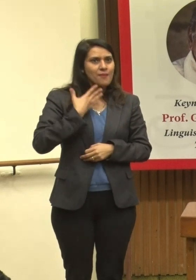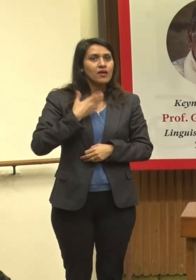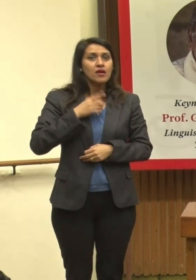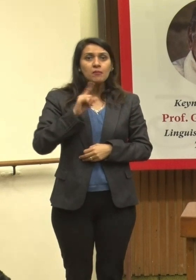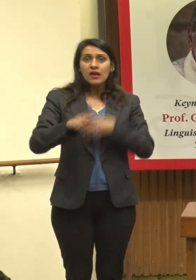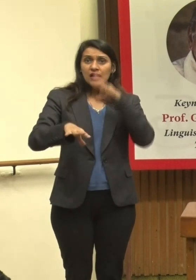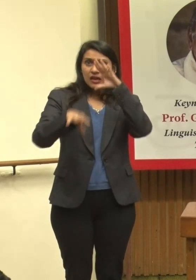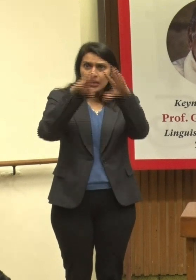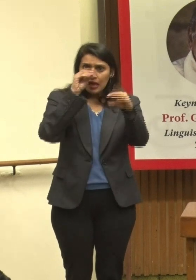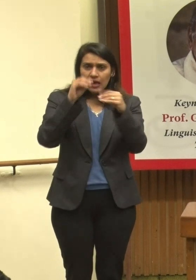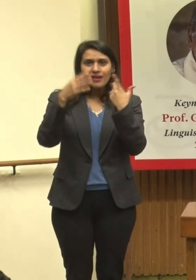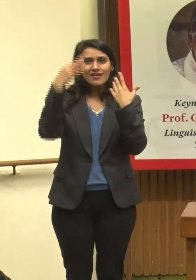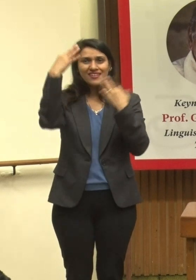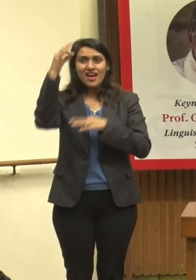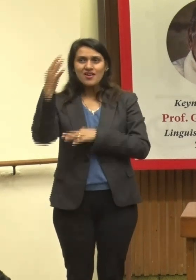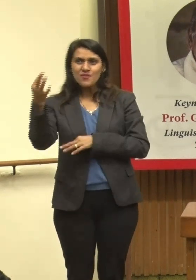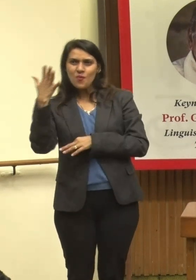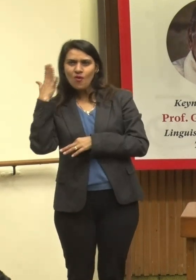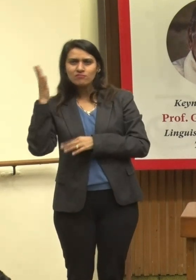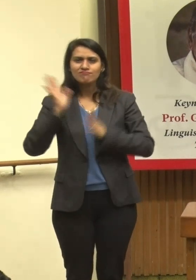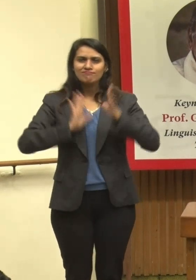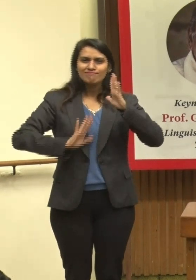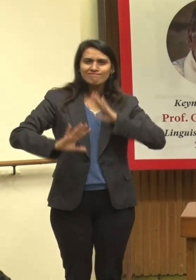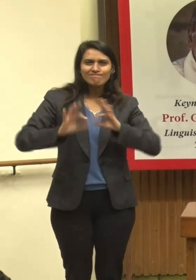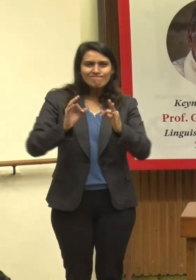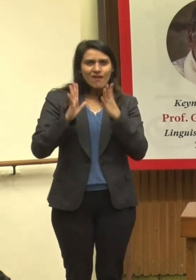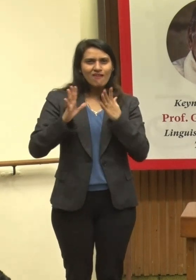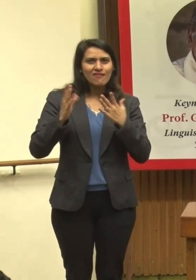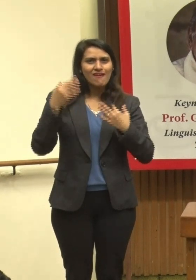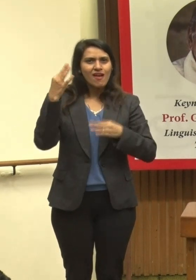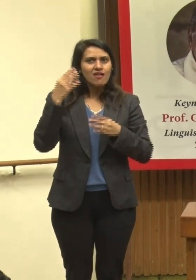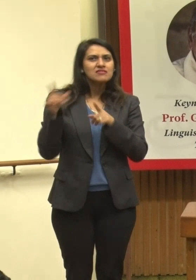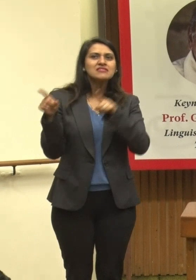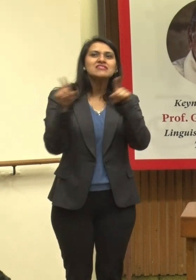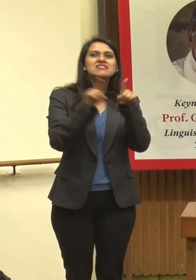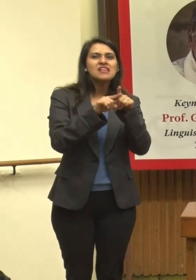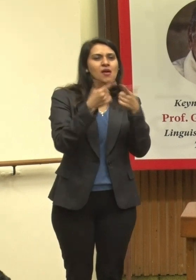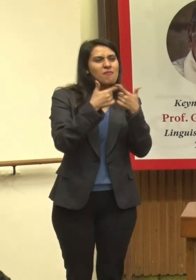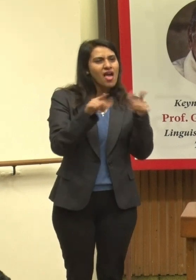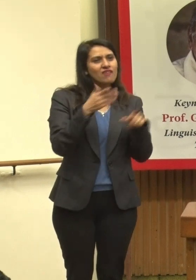learn to dance nicely, gracefully. Well said.